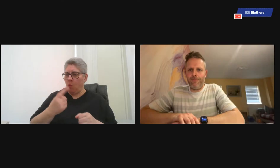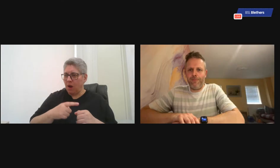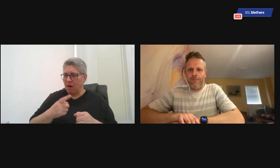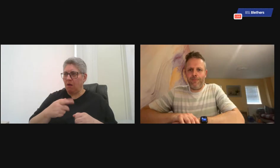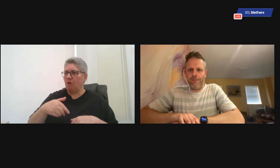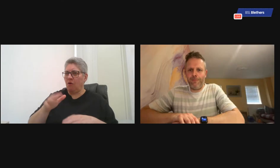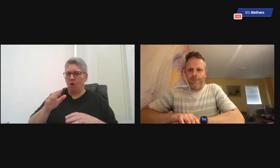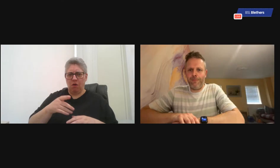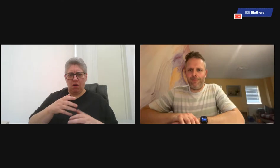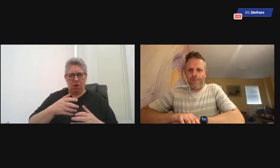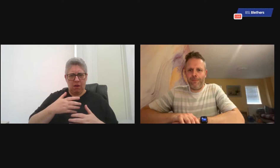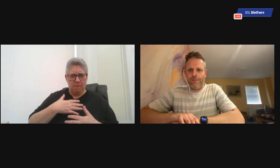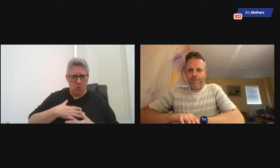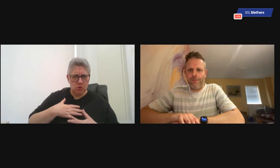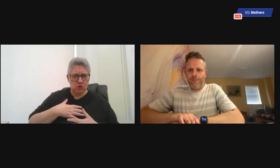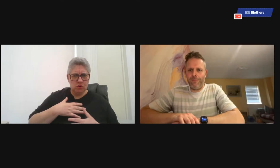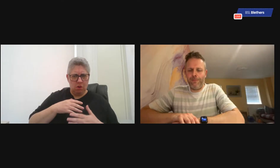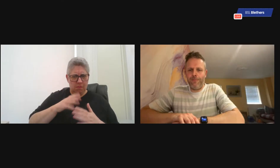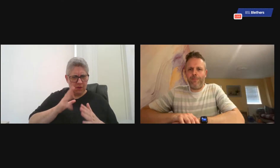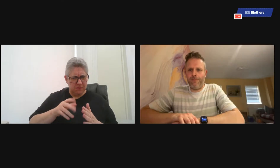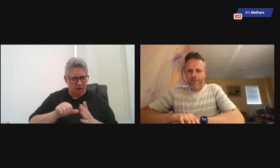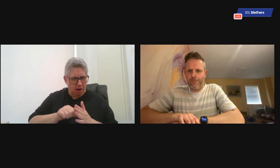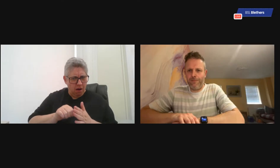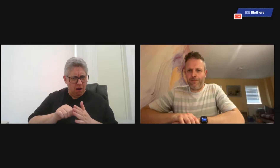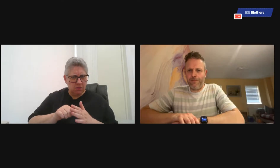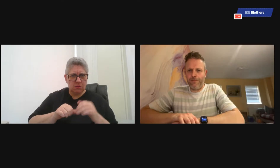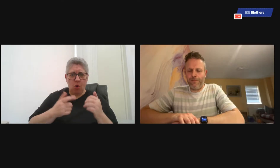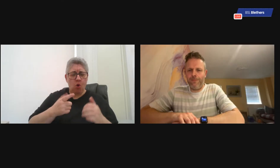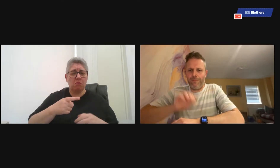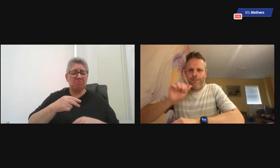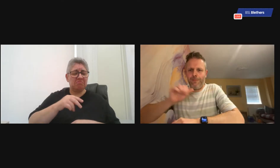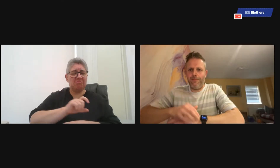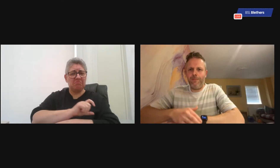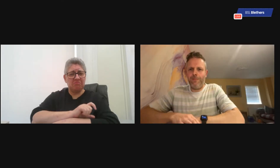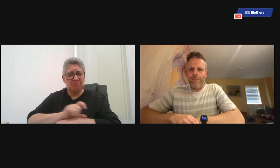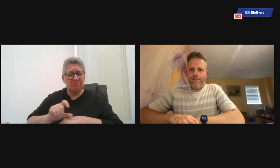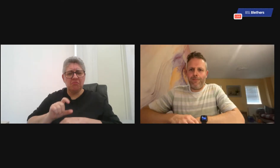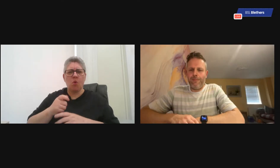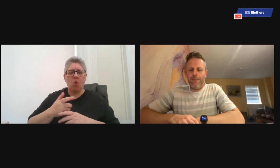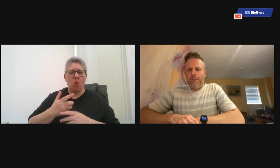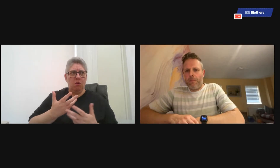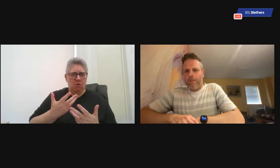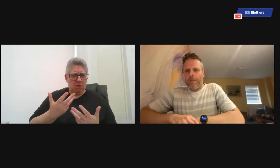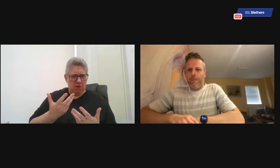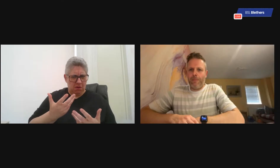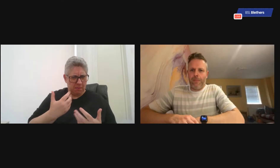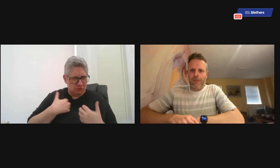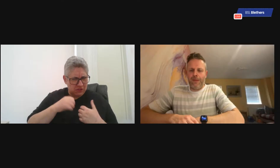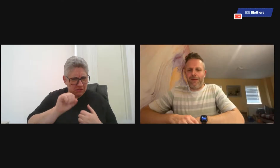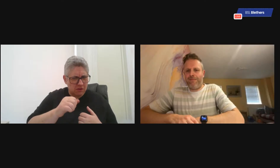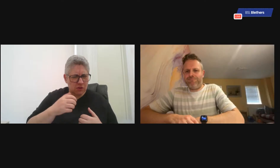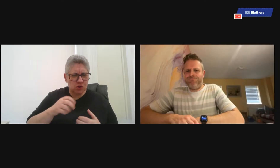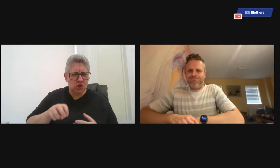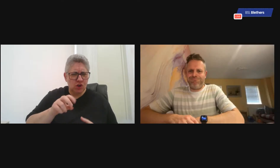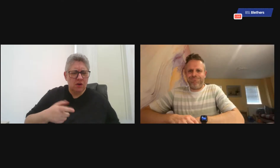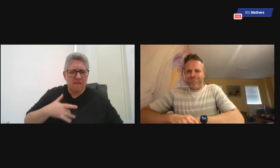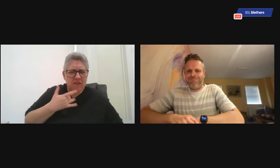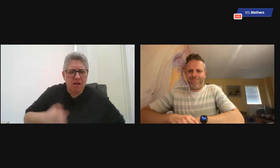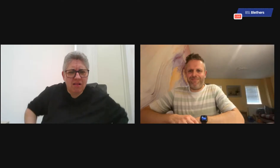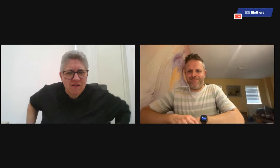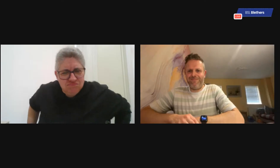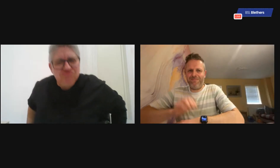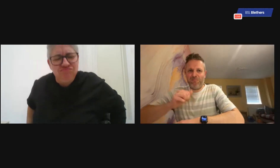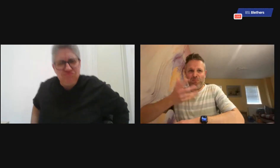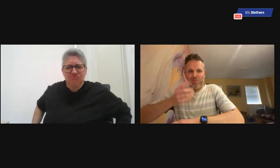So I'm thinking about this relationship you have. You look after somebody for 5 years, and it might be that one day they've